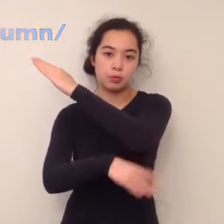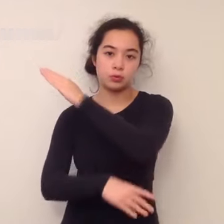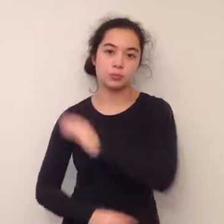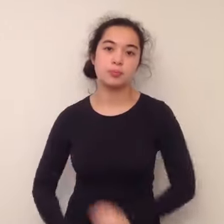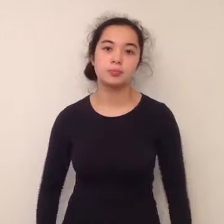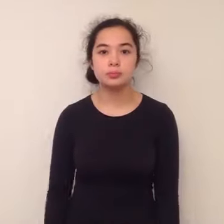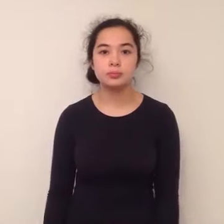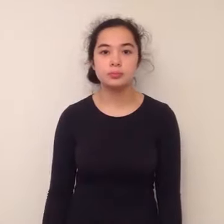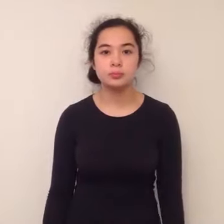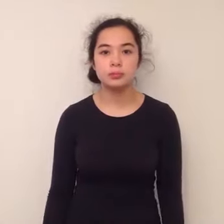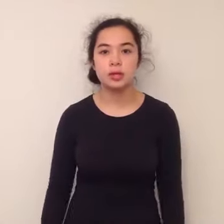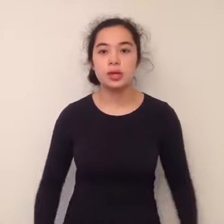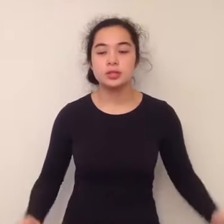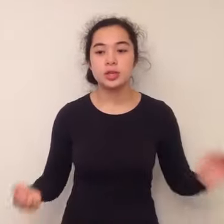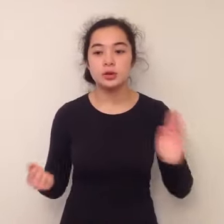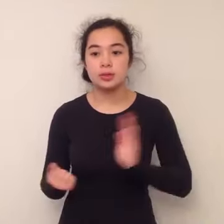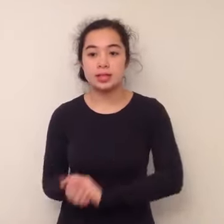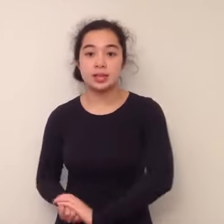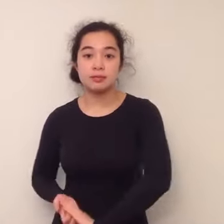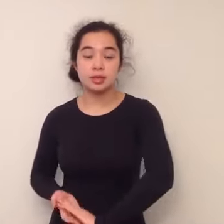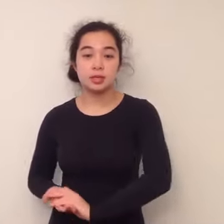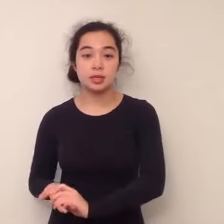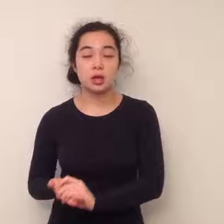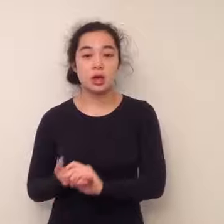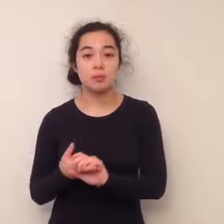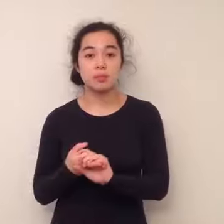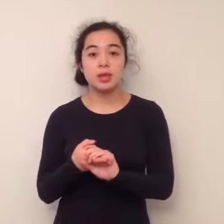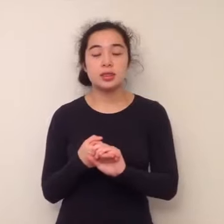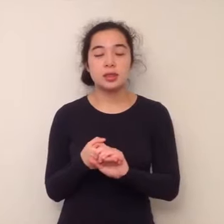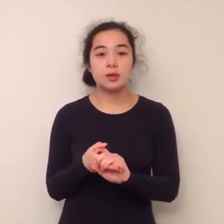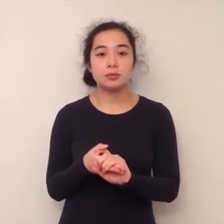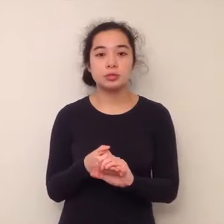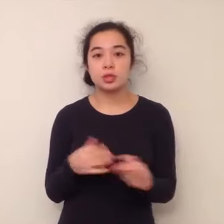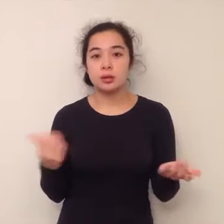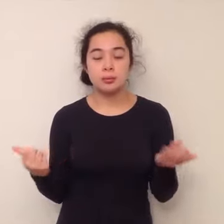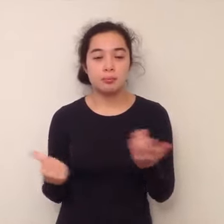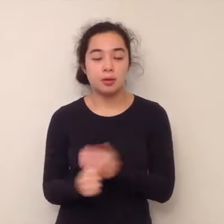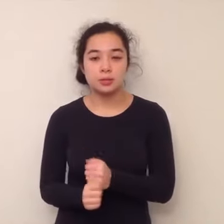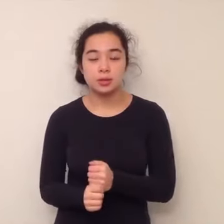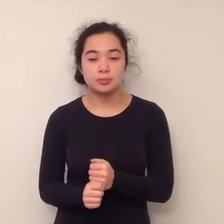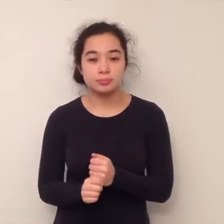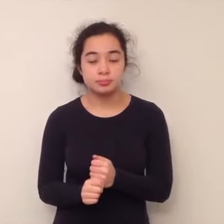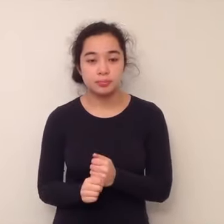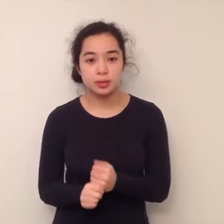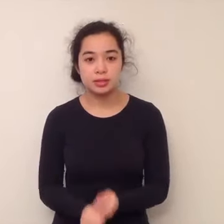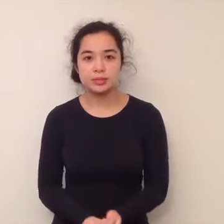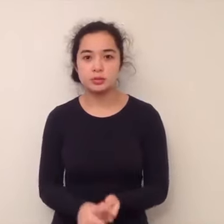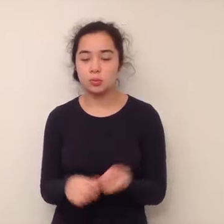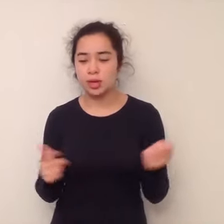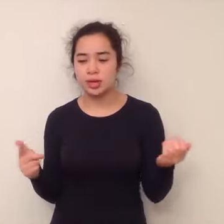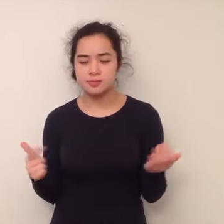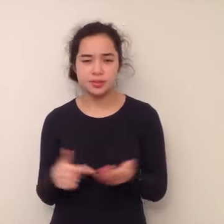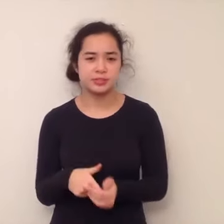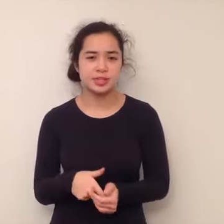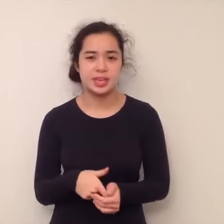Autumn. So that's everything. That was the days of the week, months of the